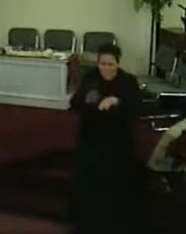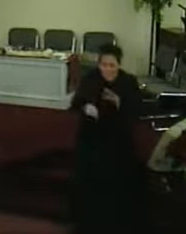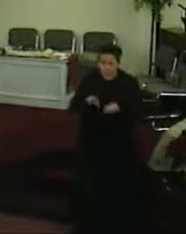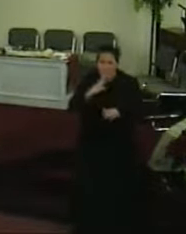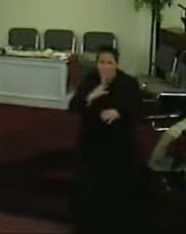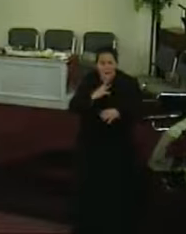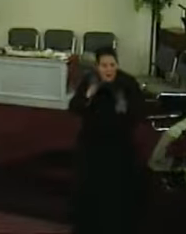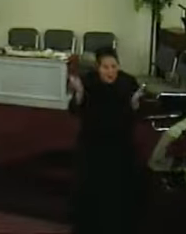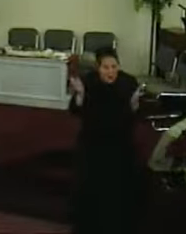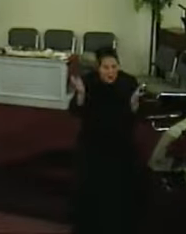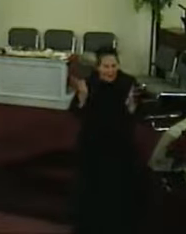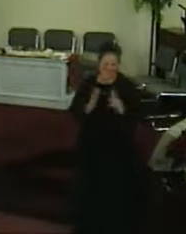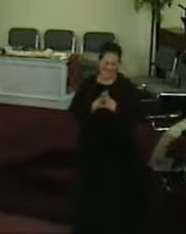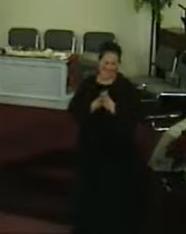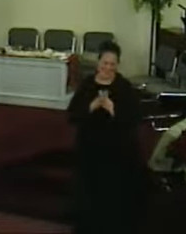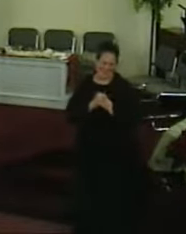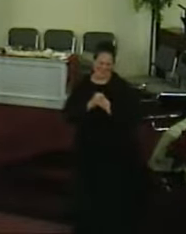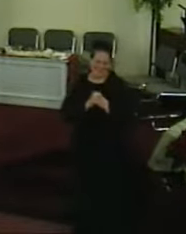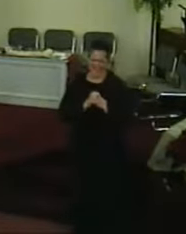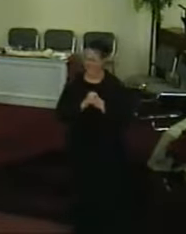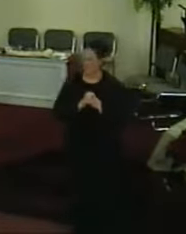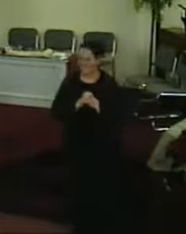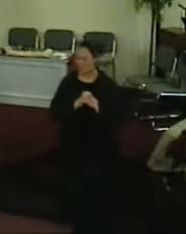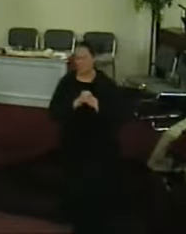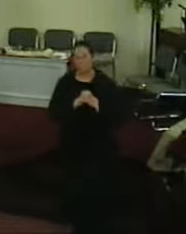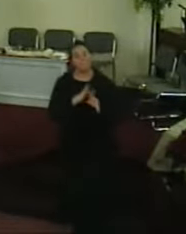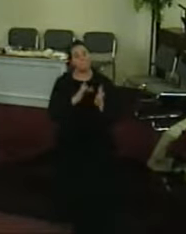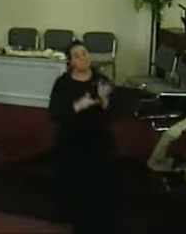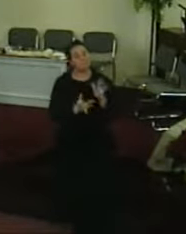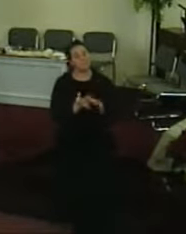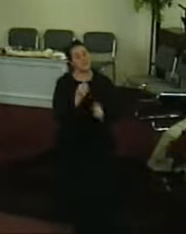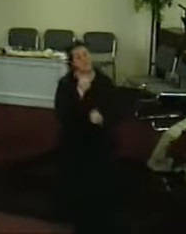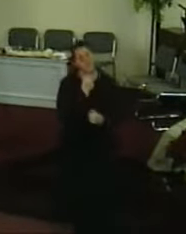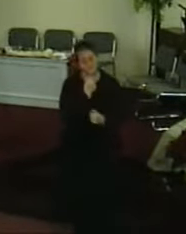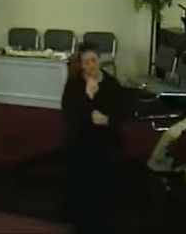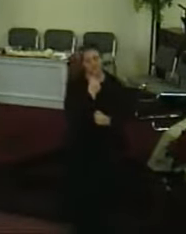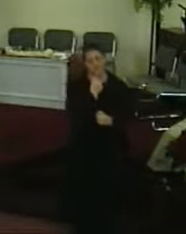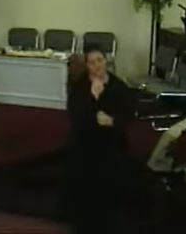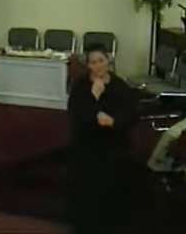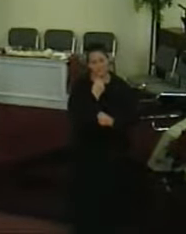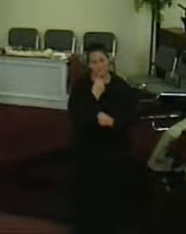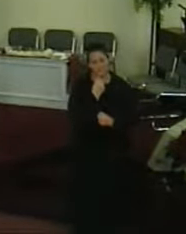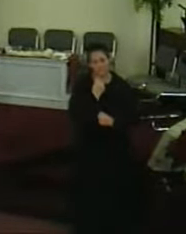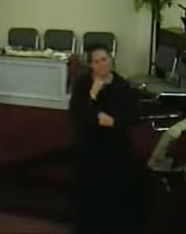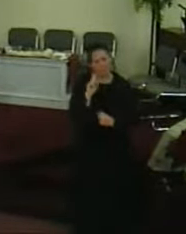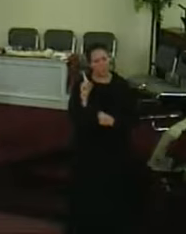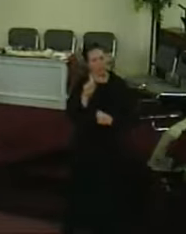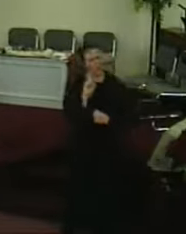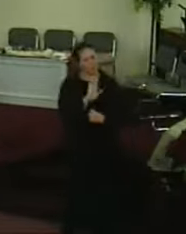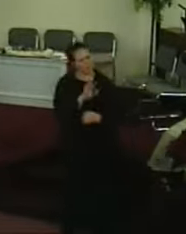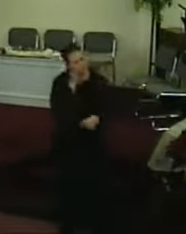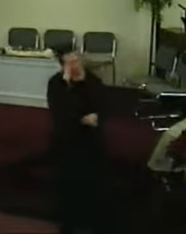See, what Jesus was saying was, Where is your faith?